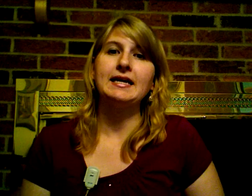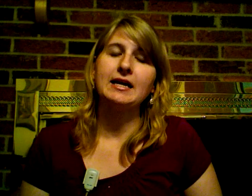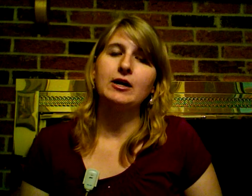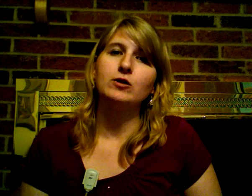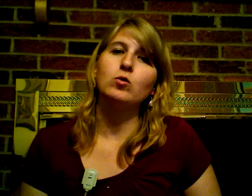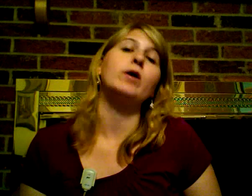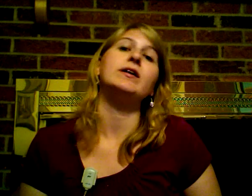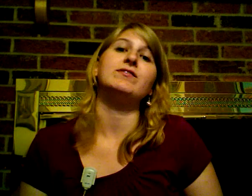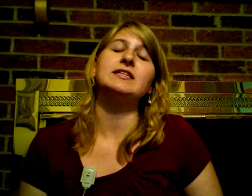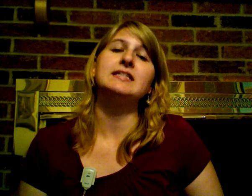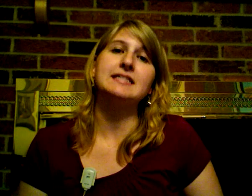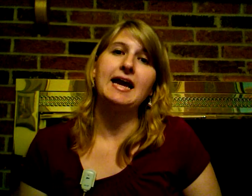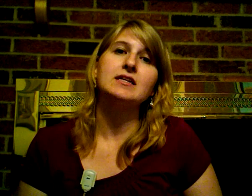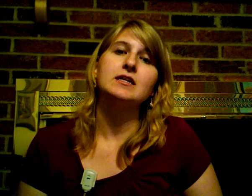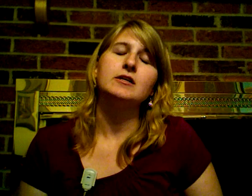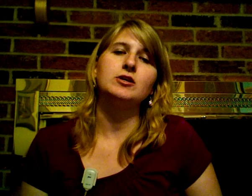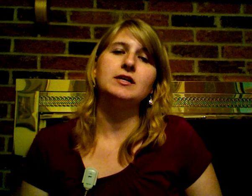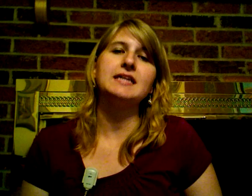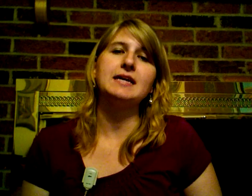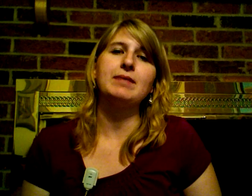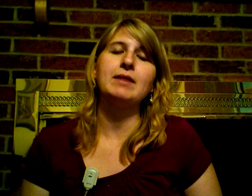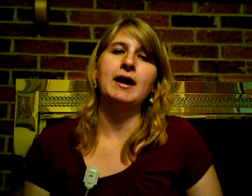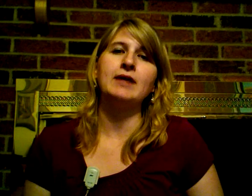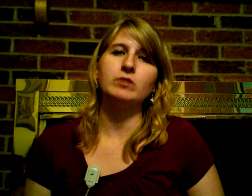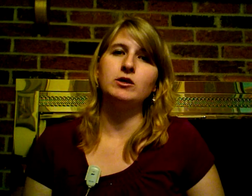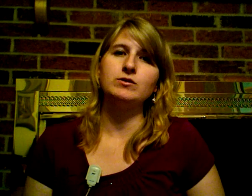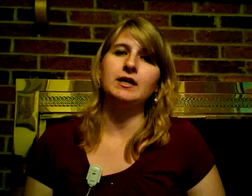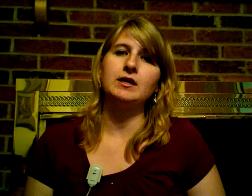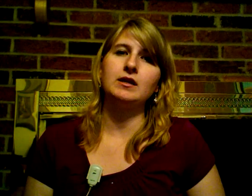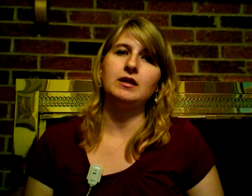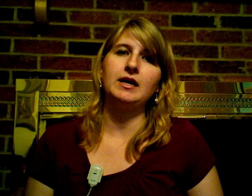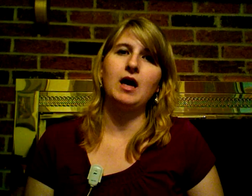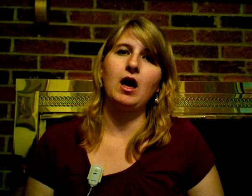it here, or a different state. So you need to keep that in mind when using the